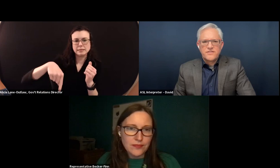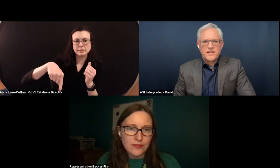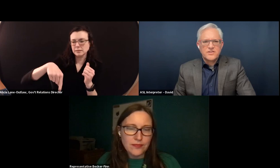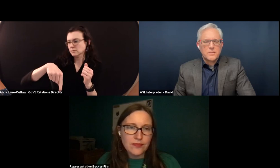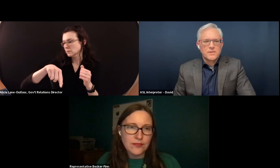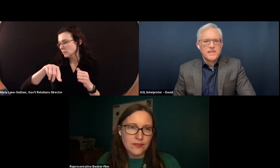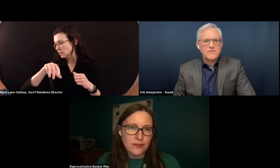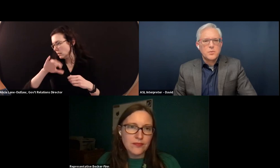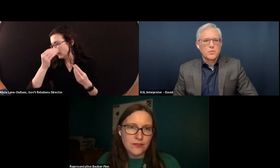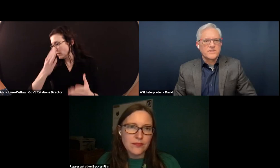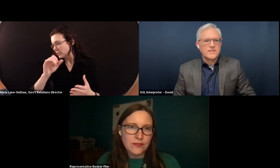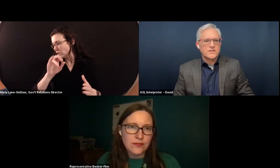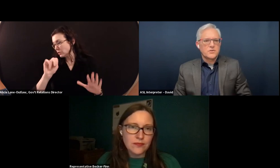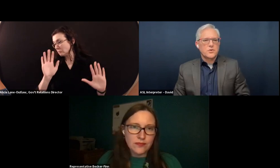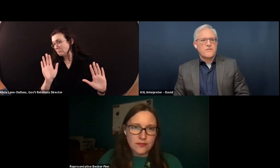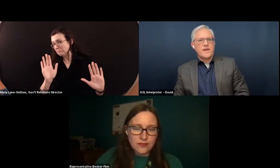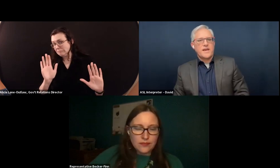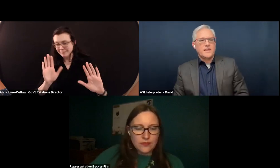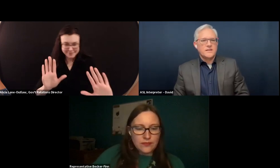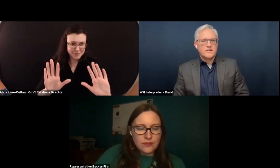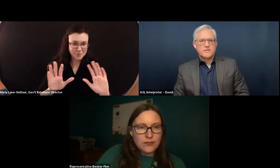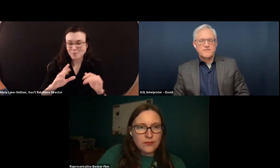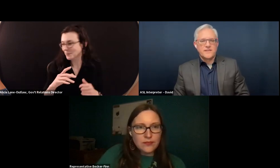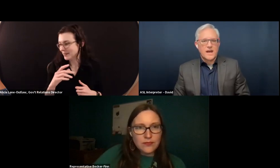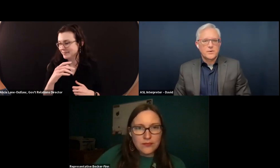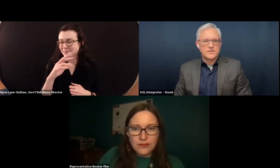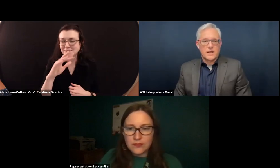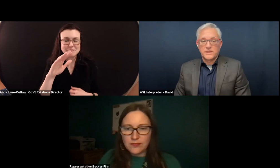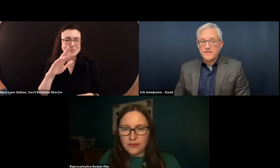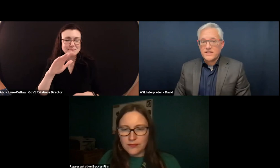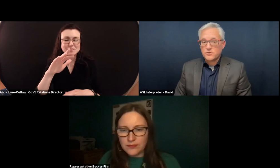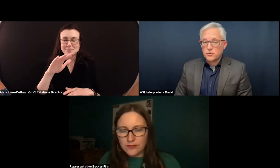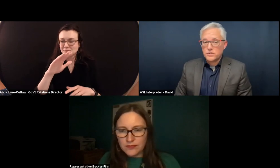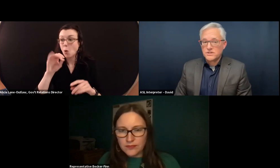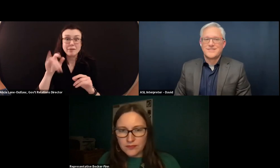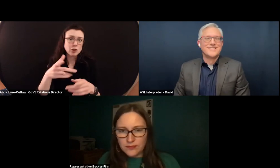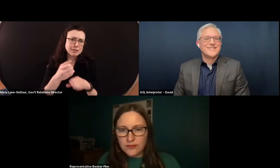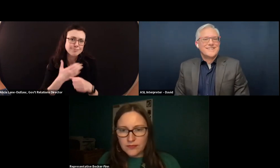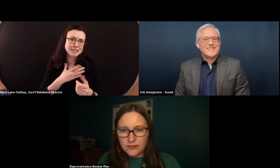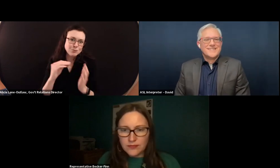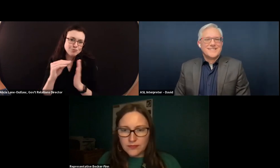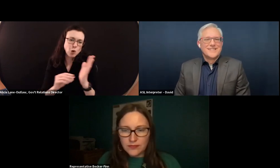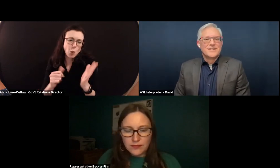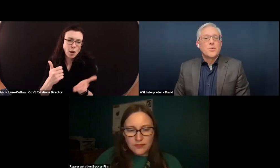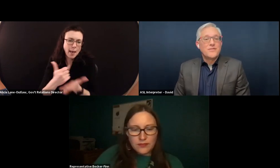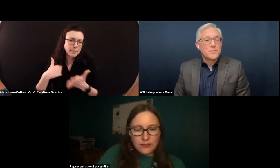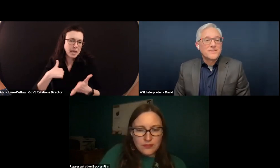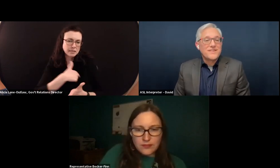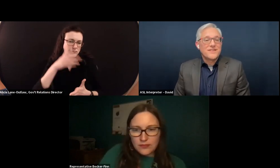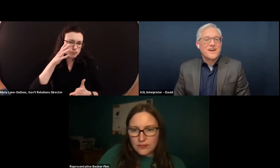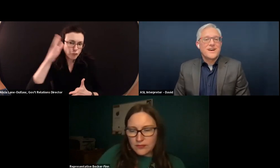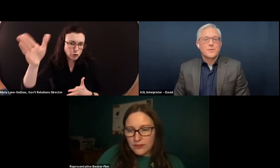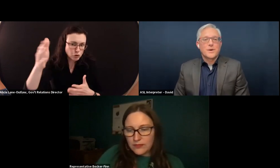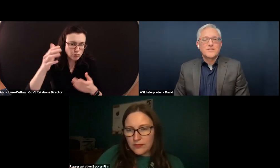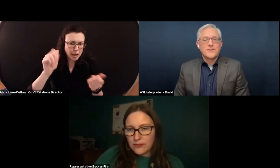is finished, I believe you will receive a survey to fill out. I believe that's true. So if you